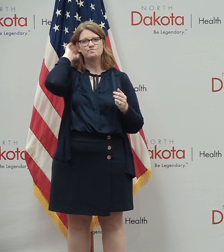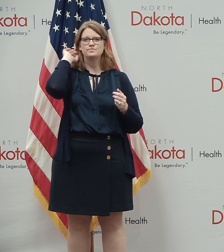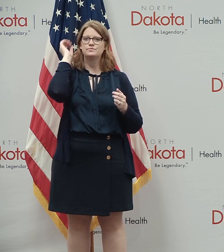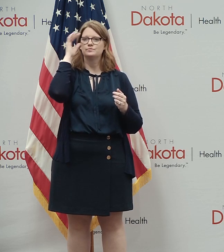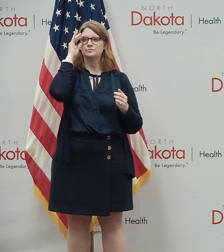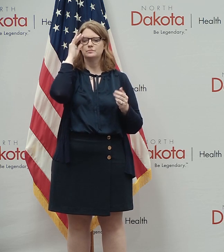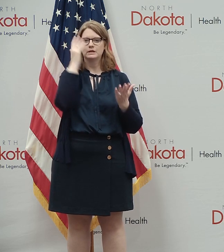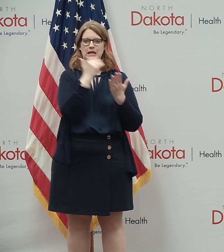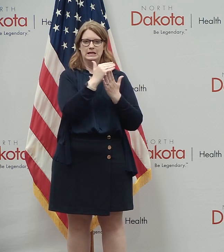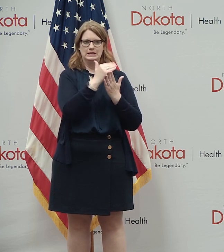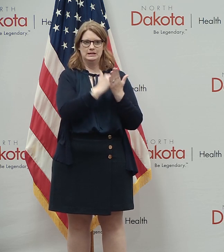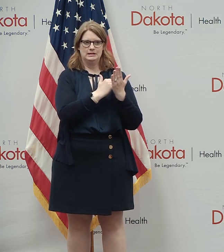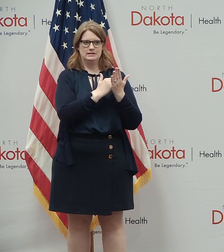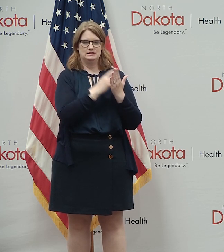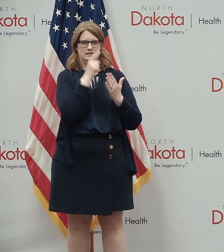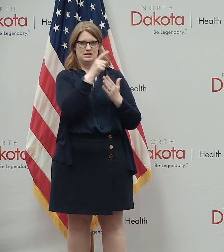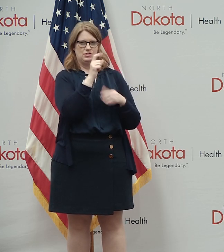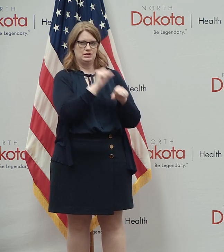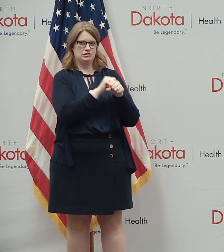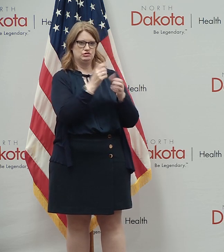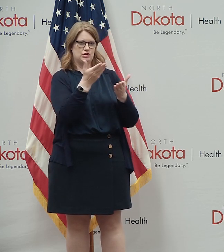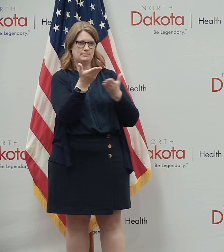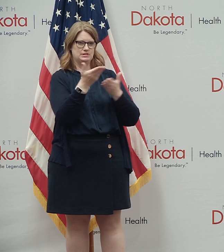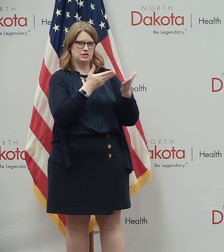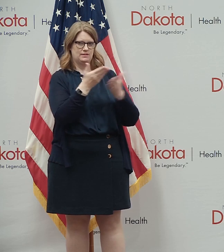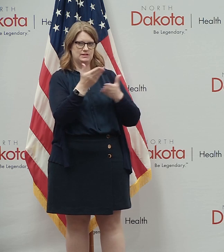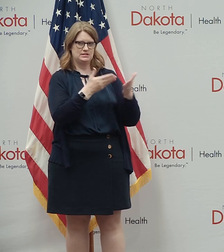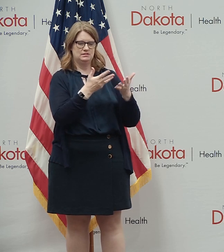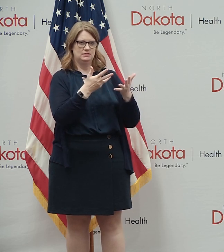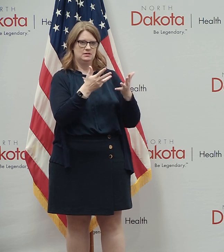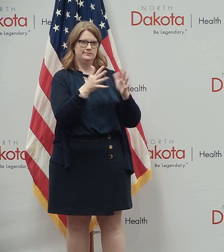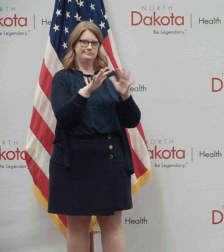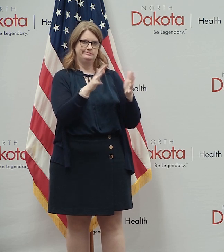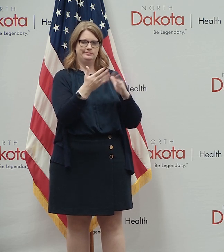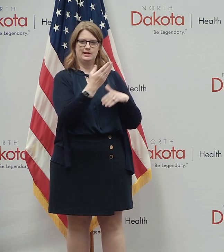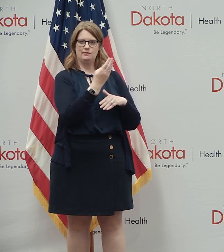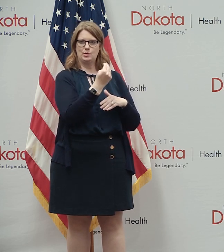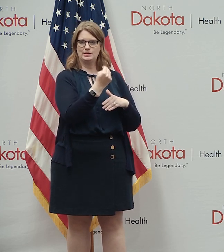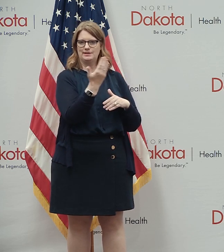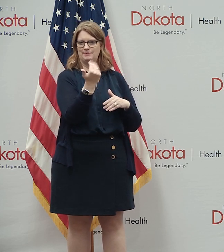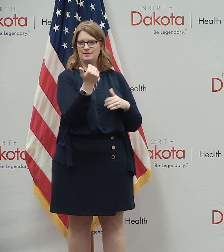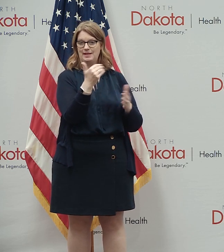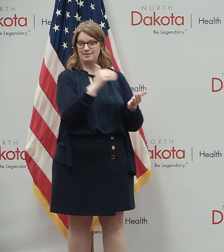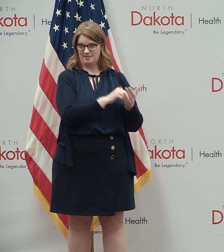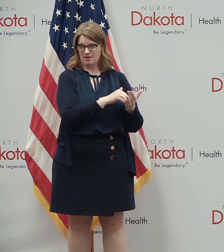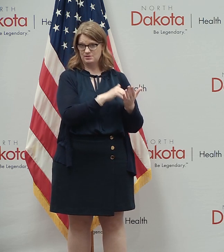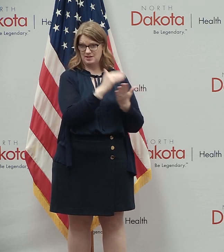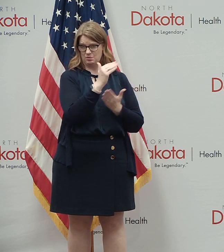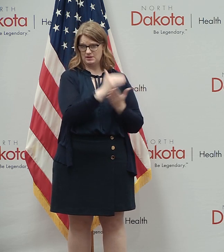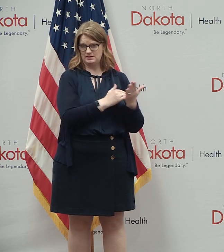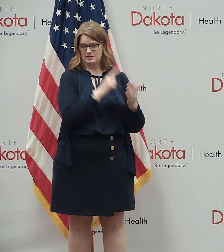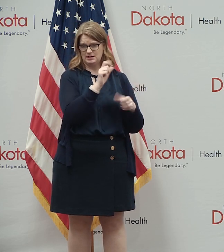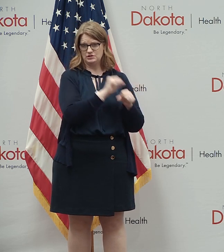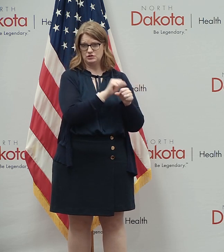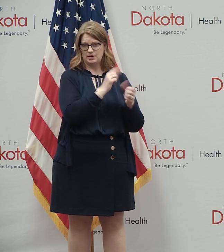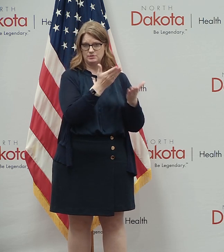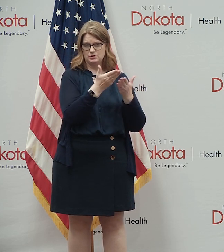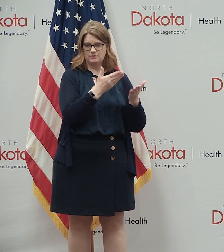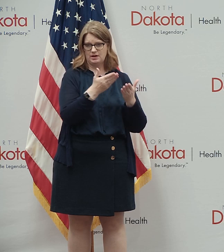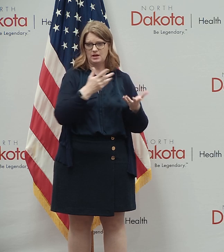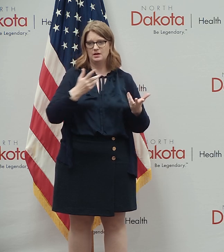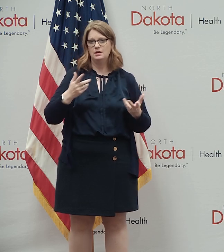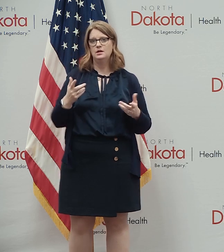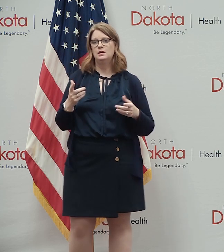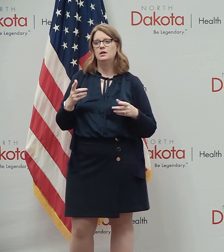list of the ones that we had at job service, which was always been floating between 14 and 15,000 that were listed. But from our survey